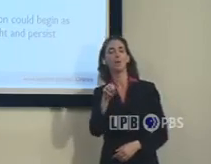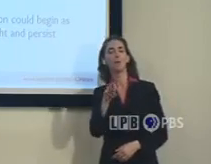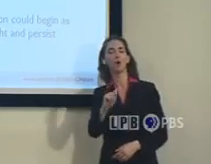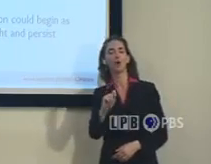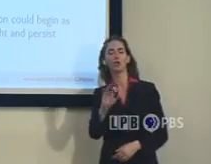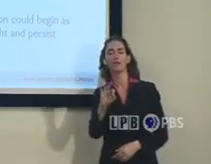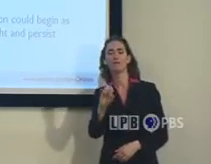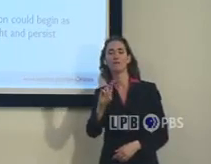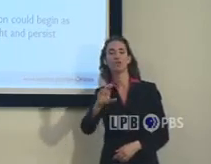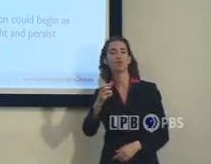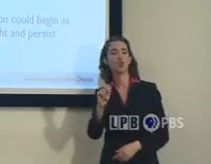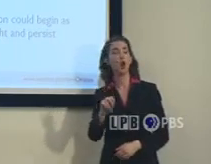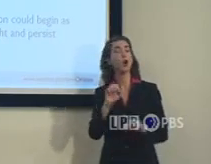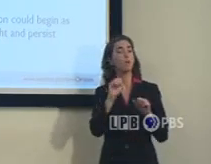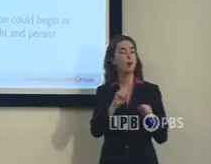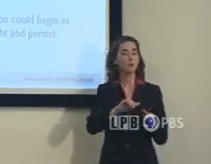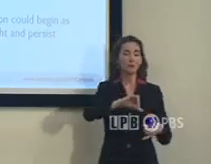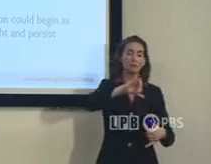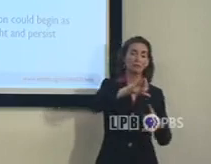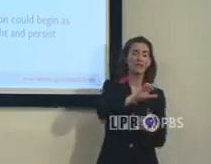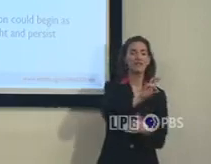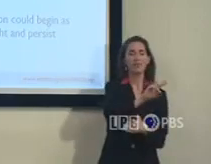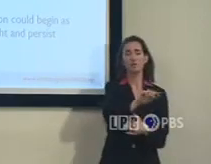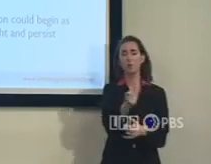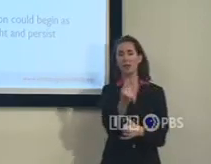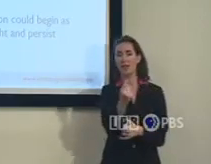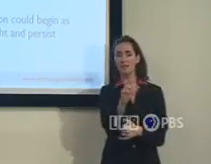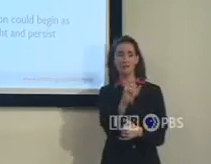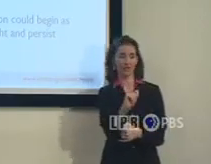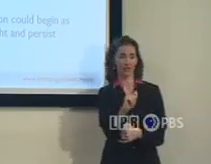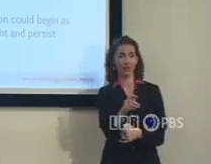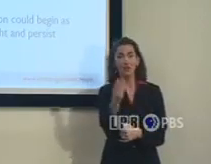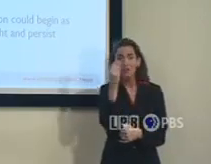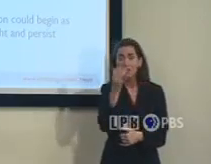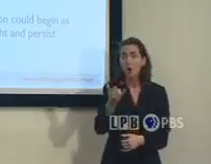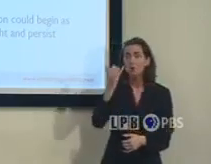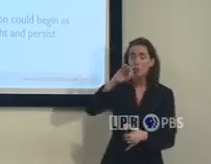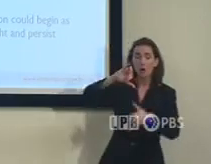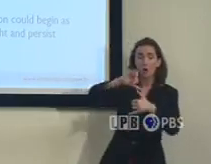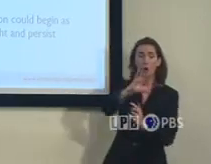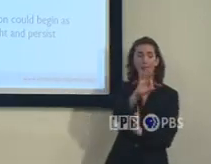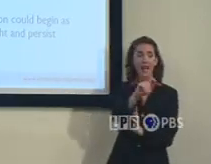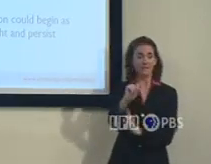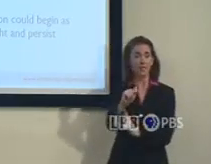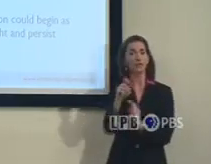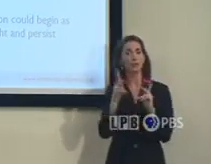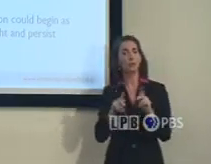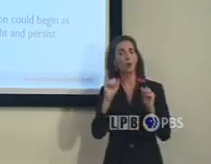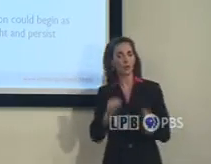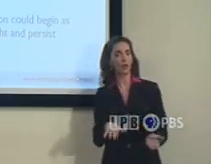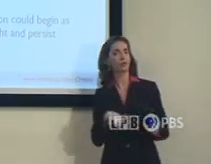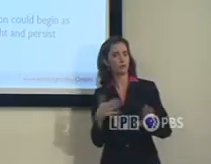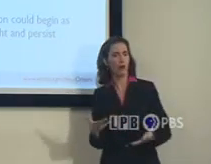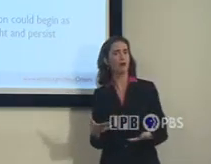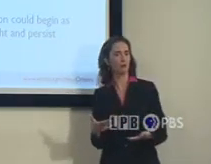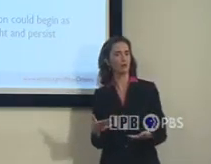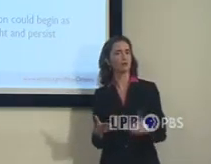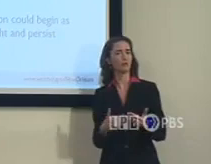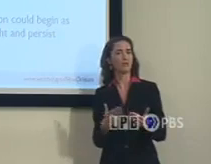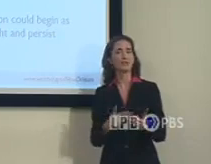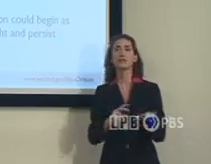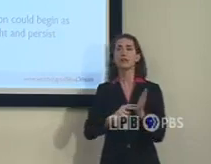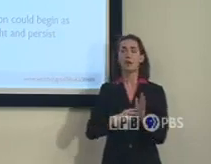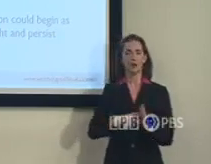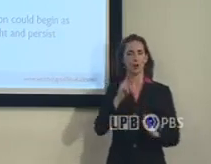possible. Anything over 9 feet is well in the range of life-threatening. You're talking about anything that's a